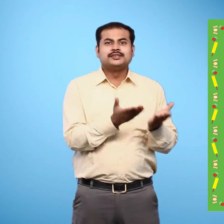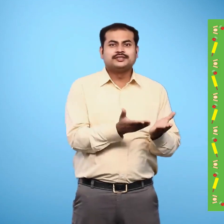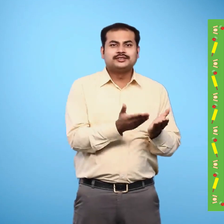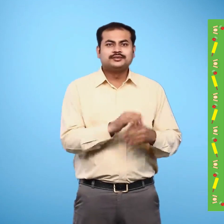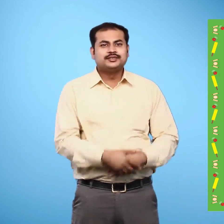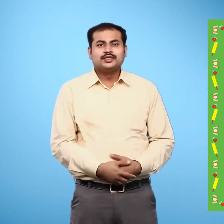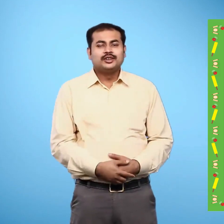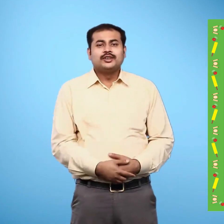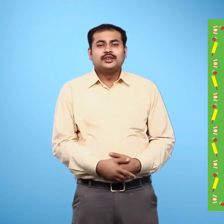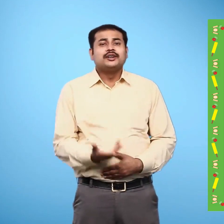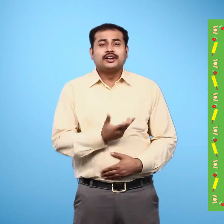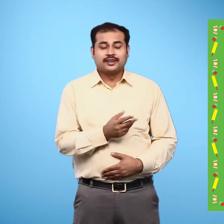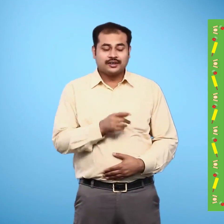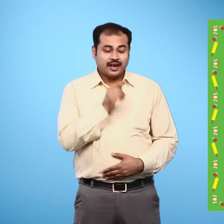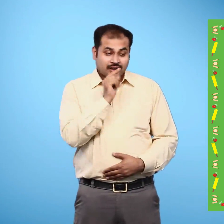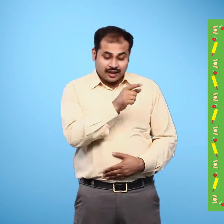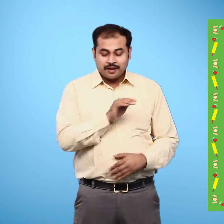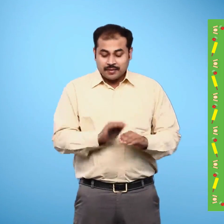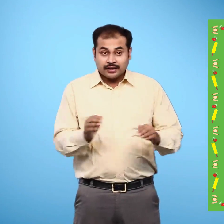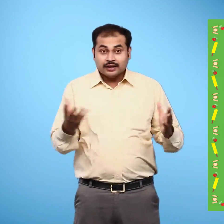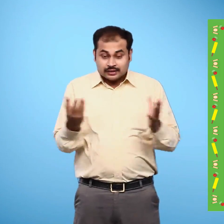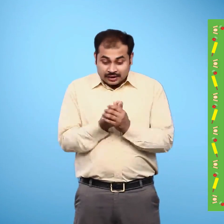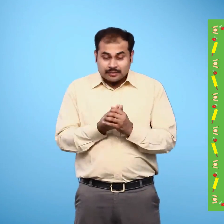Miku. He plays with them every day.